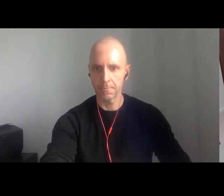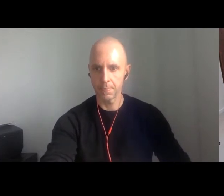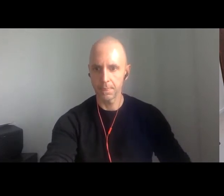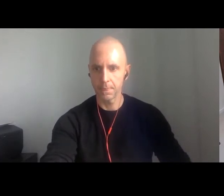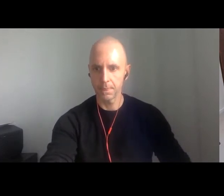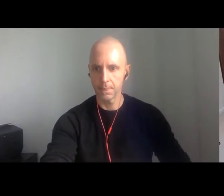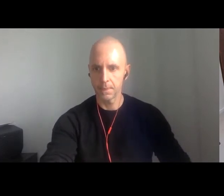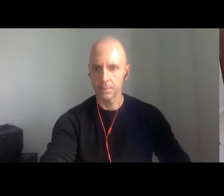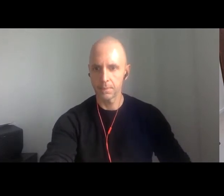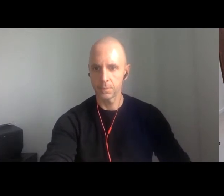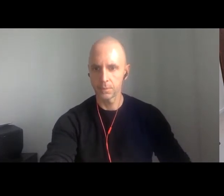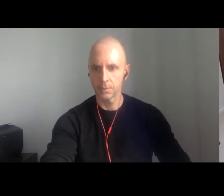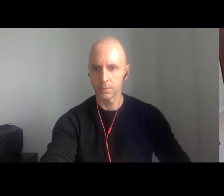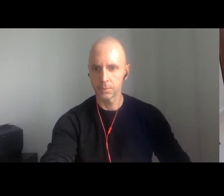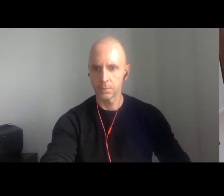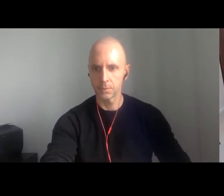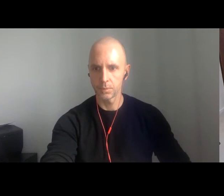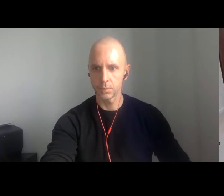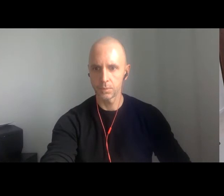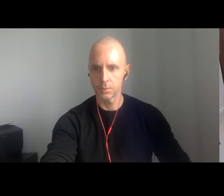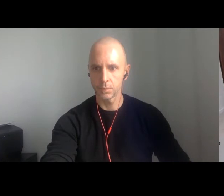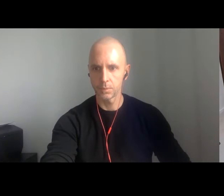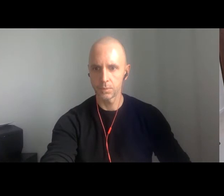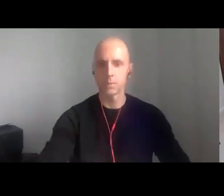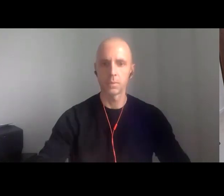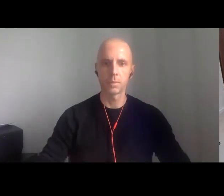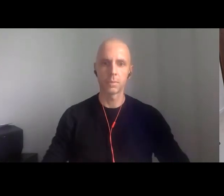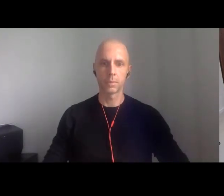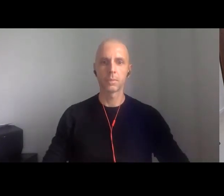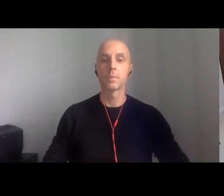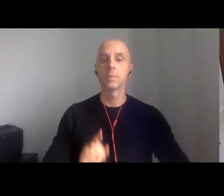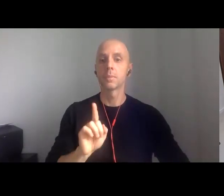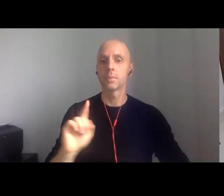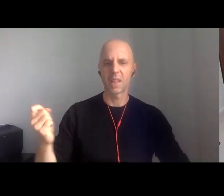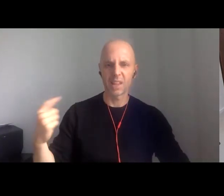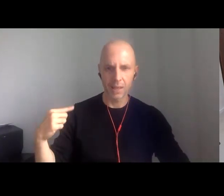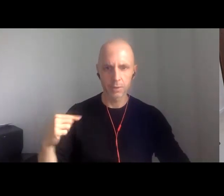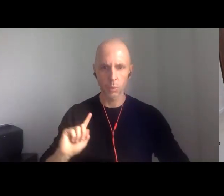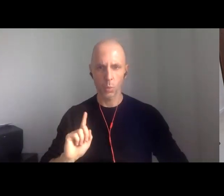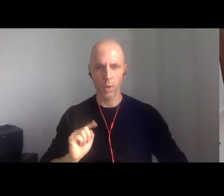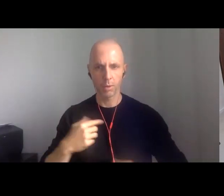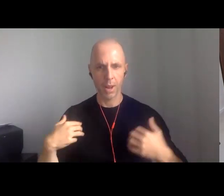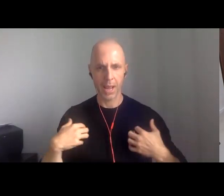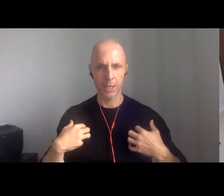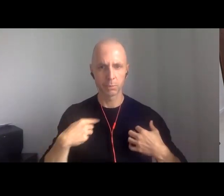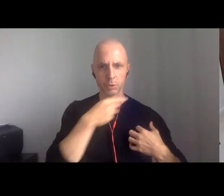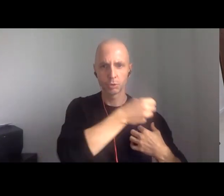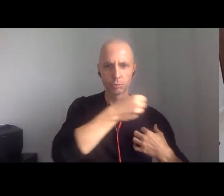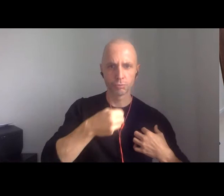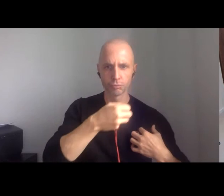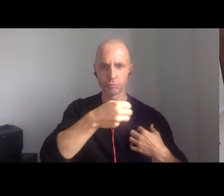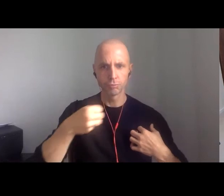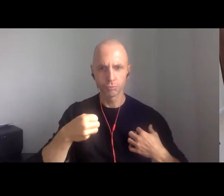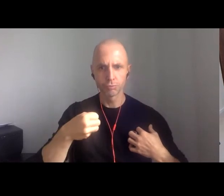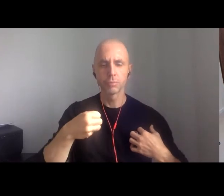animals, the sheep come from local farmers. My sister actually